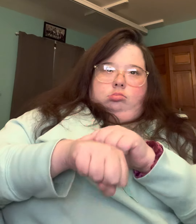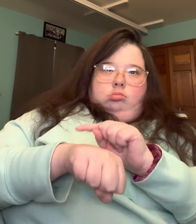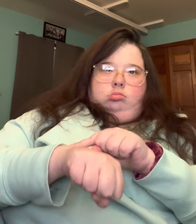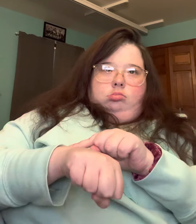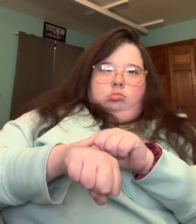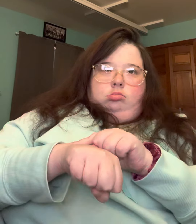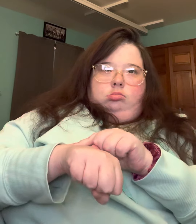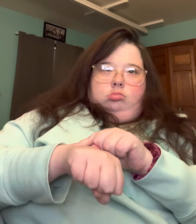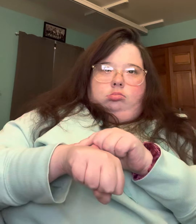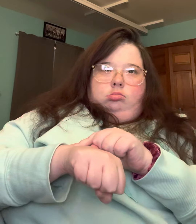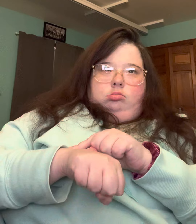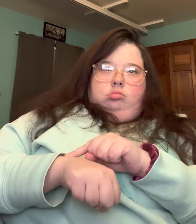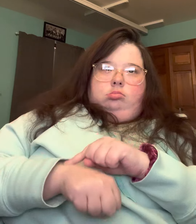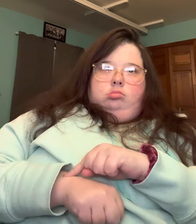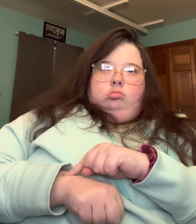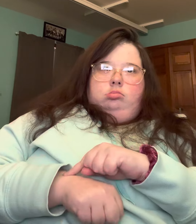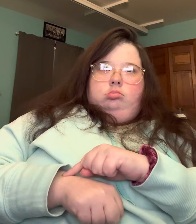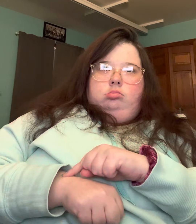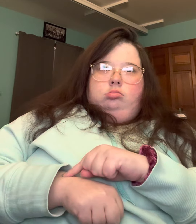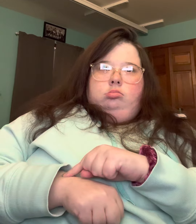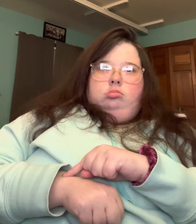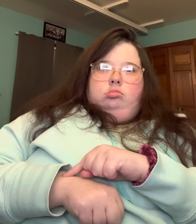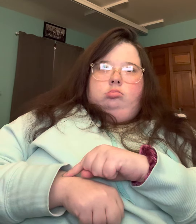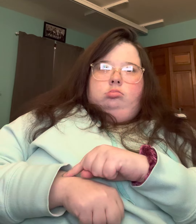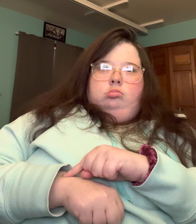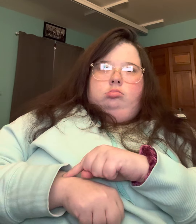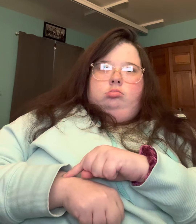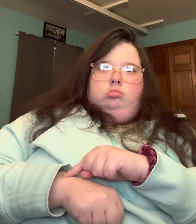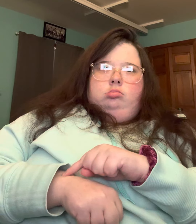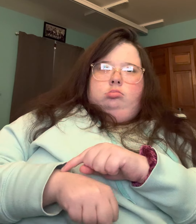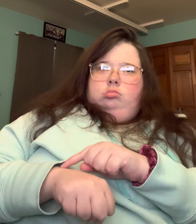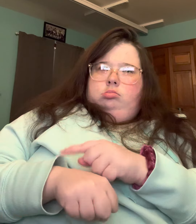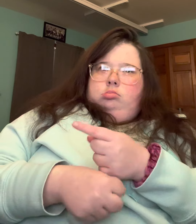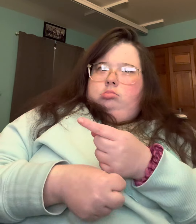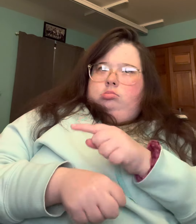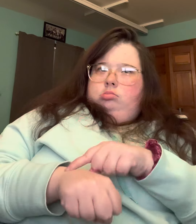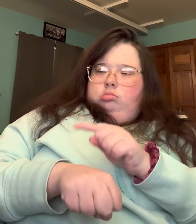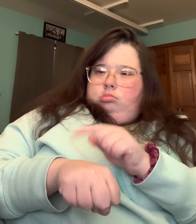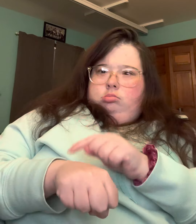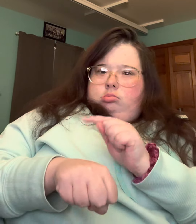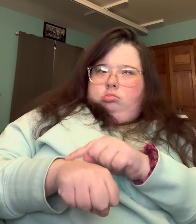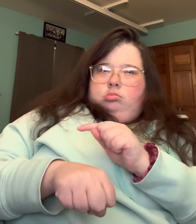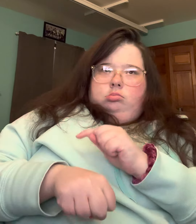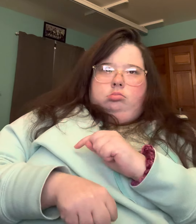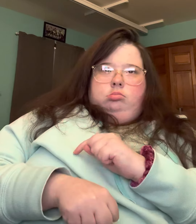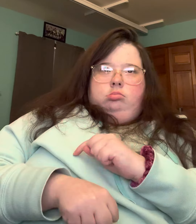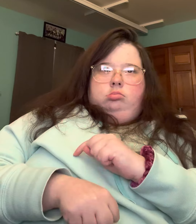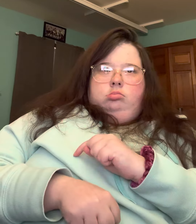time. And if you're making the face, like you're asking a question, that's what time is